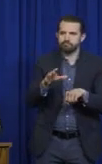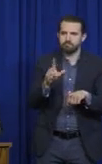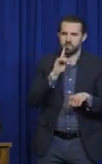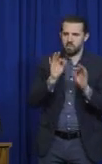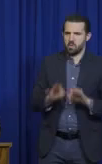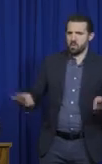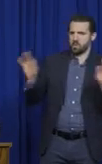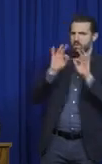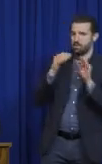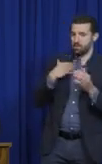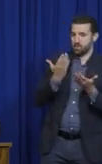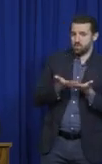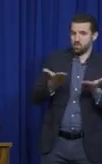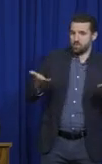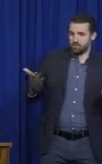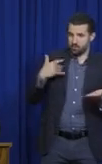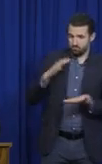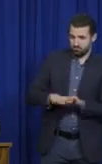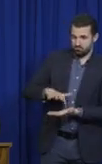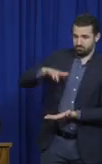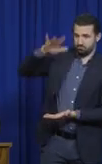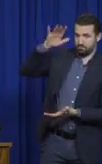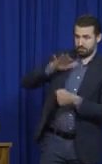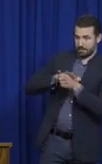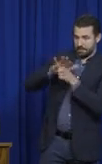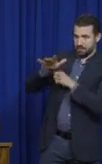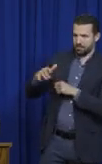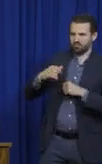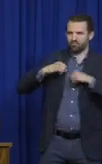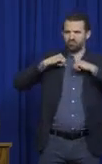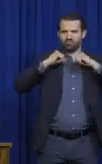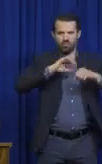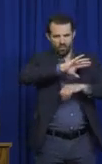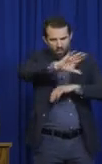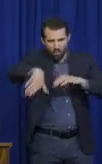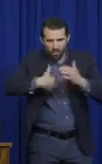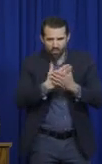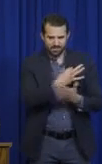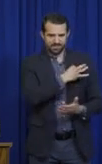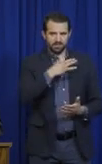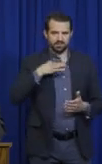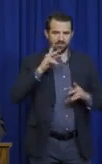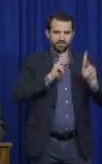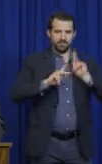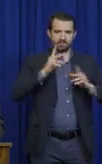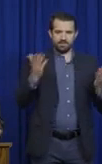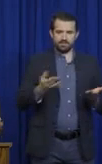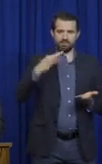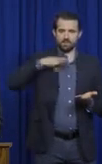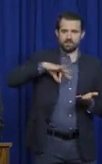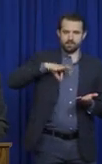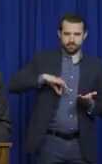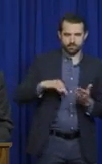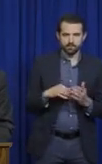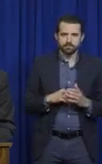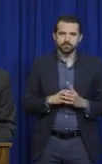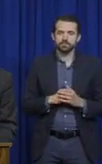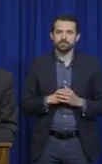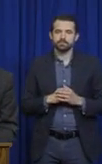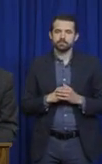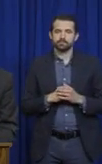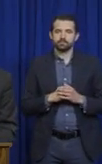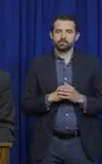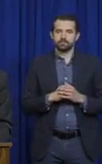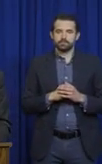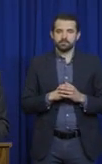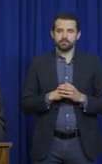so that healthcare workers across the state can keep going to work every day. Finally, again, before I turn things over to